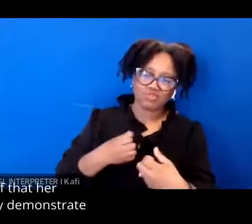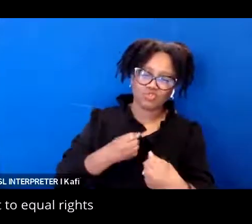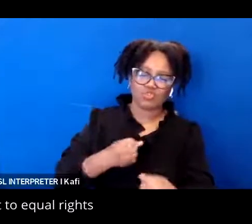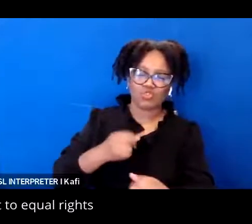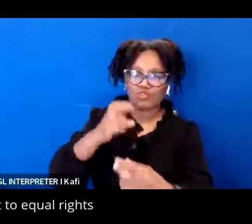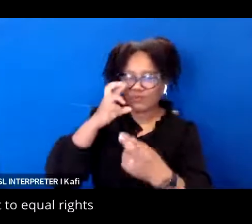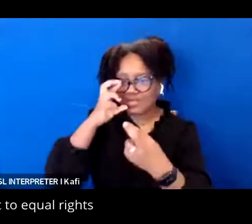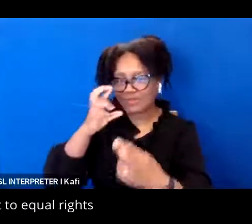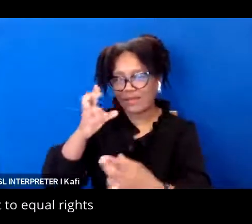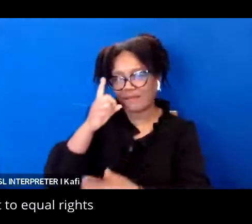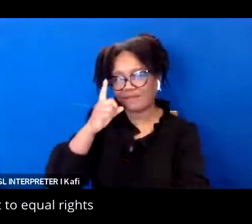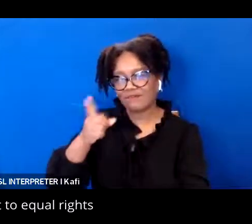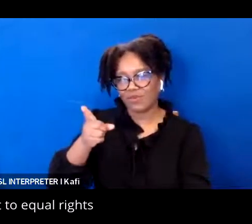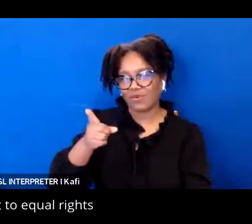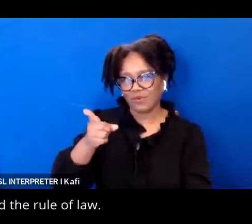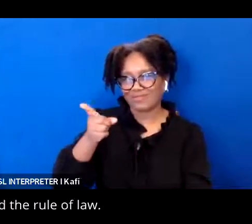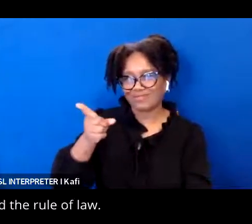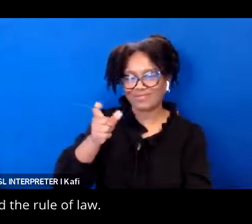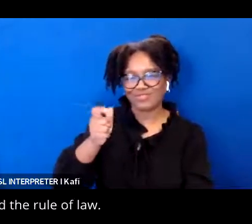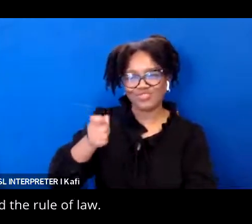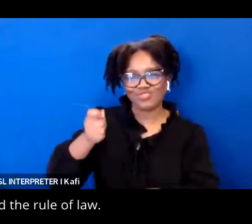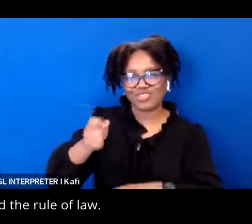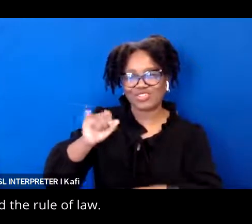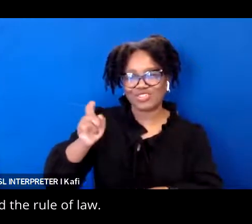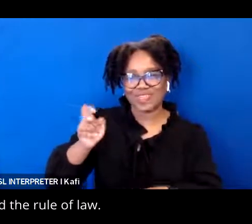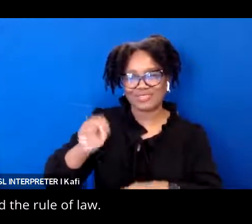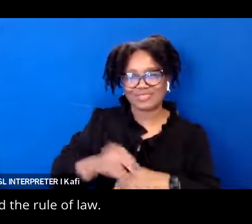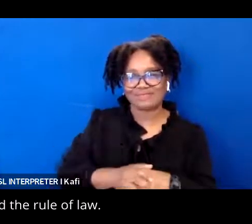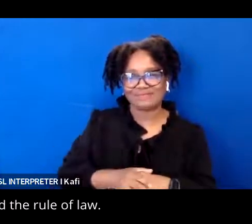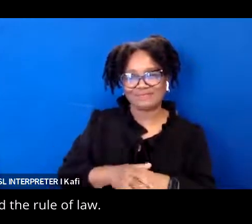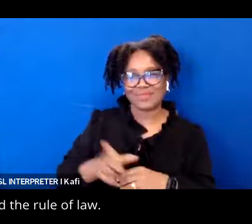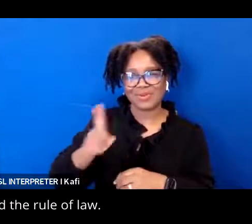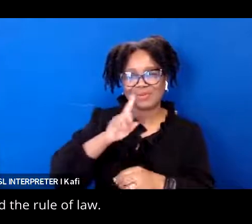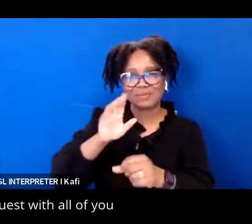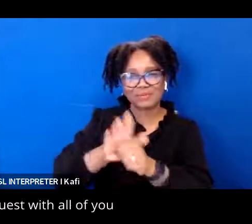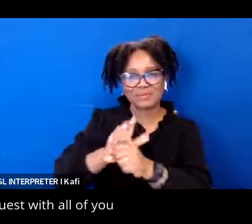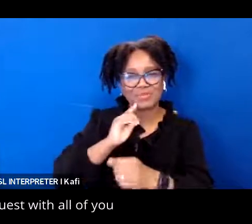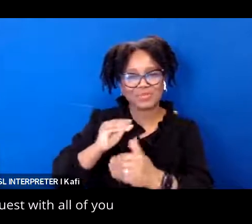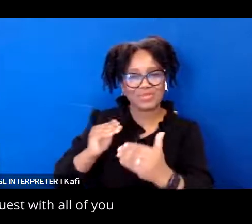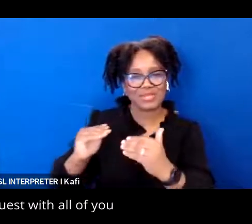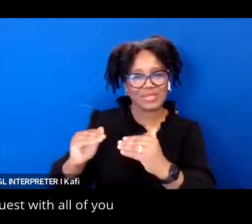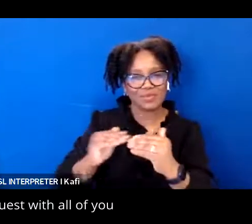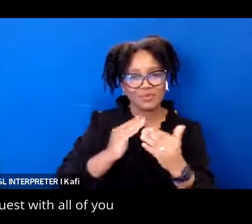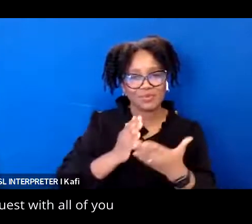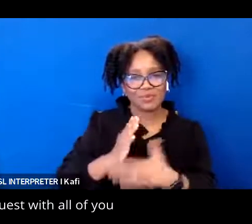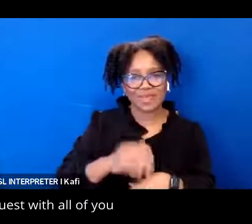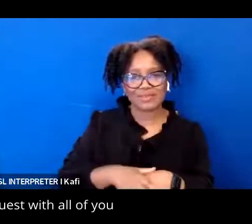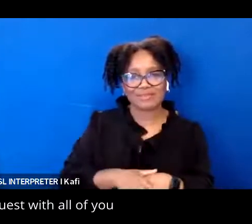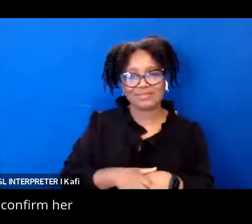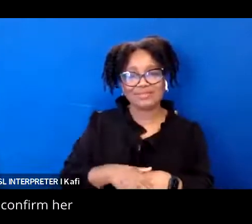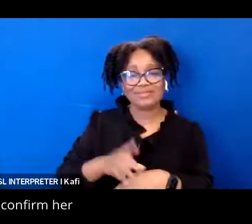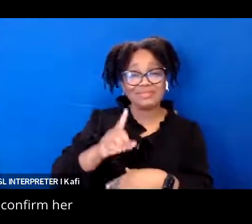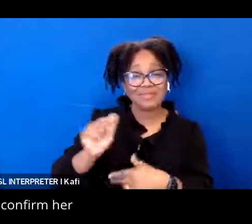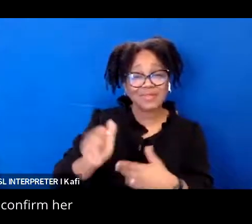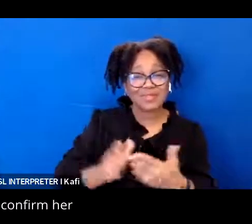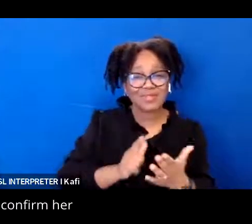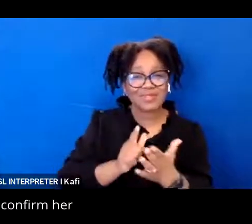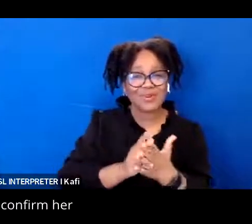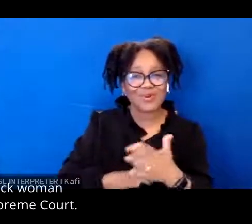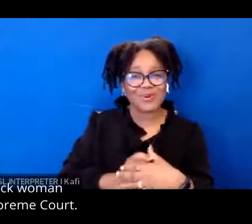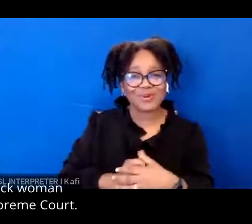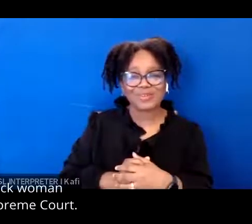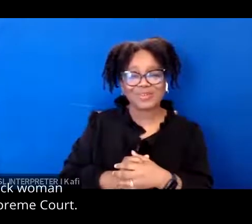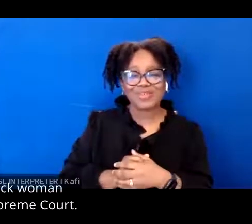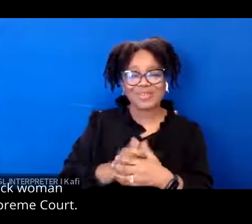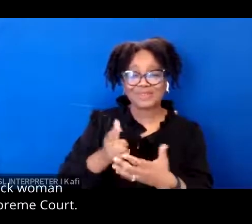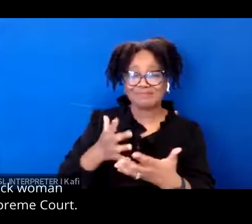demonstrate a firm commitment to equal rights and equal justice and the rule of law and my respectful request with all of you that the senate confirmed